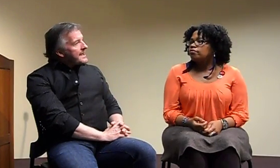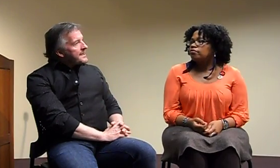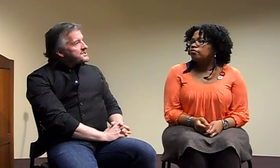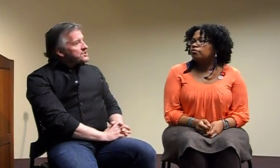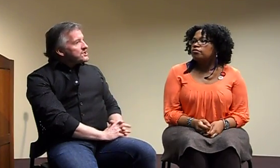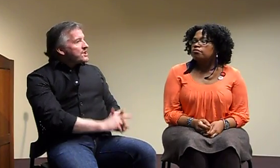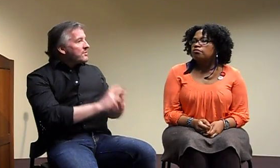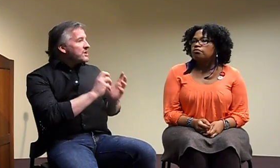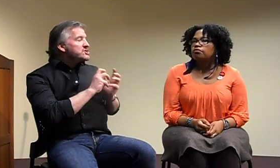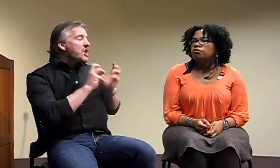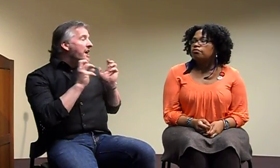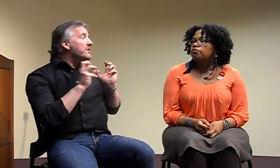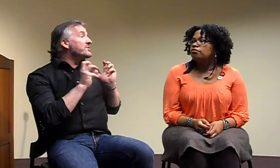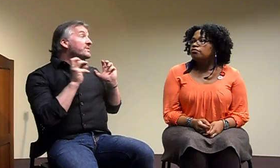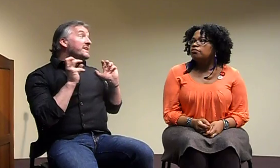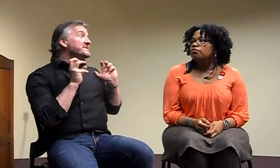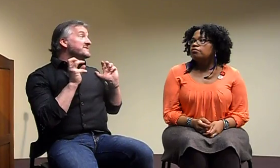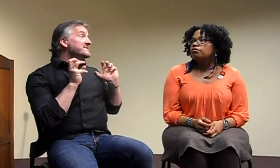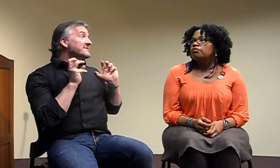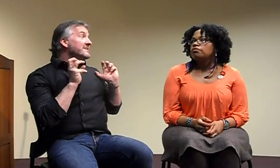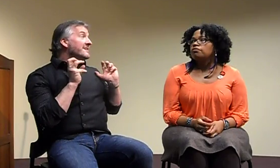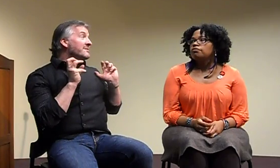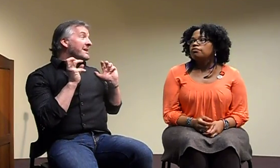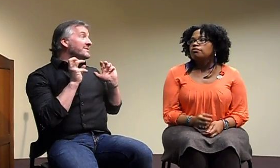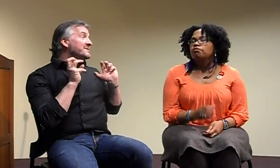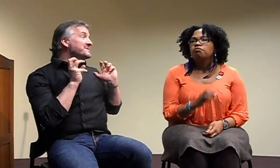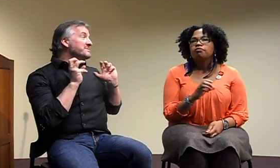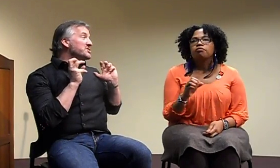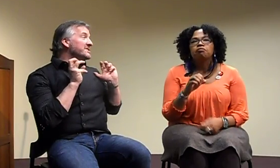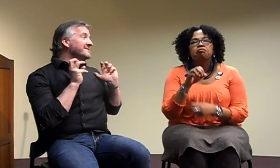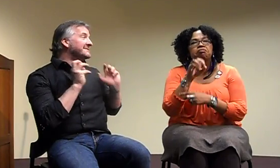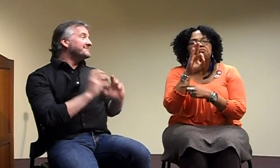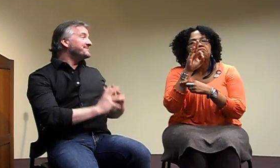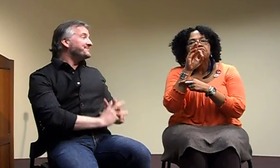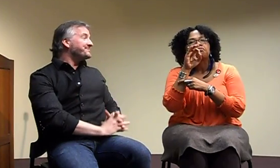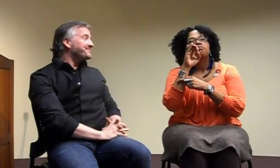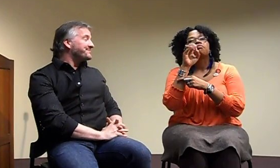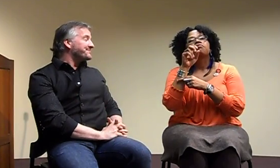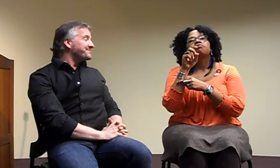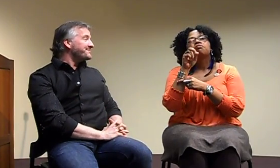And there were dire threats around this machine.